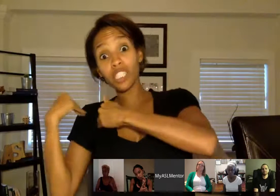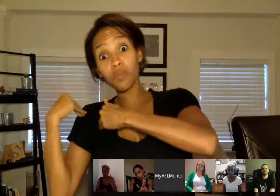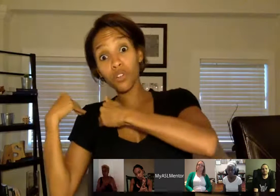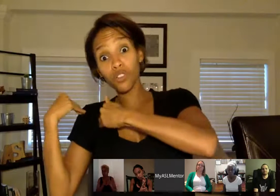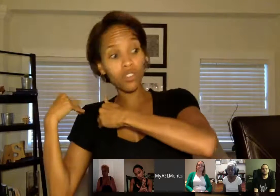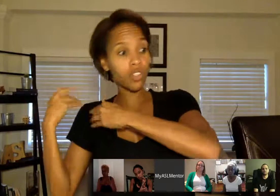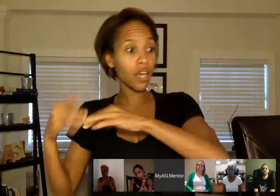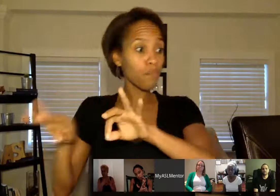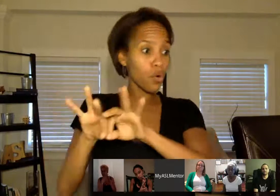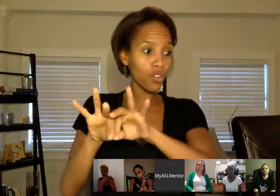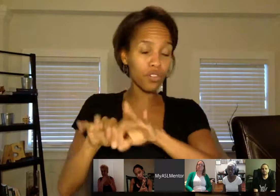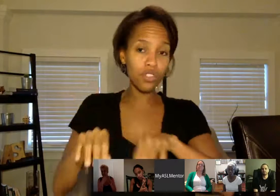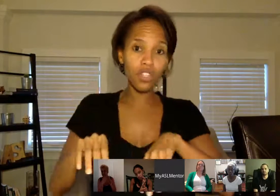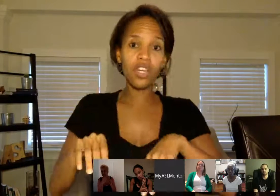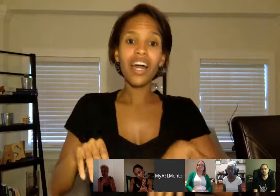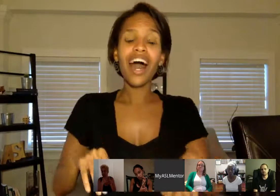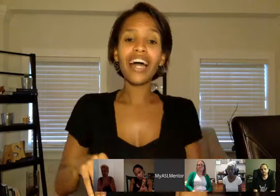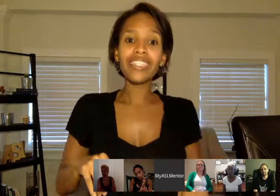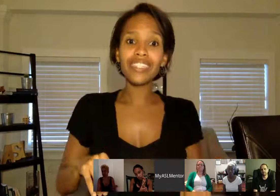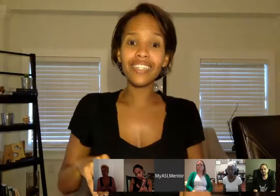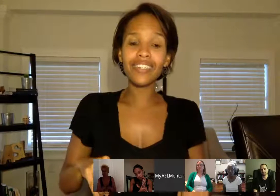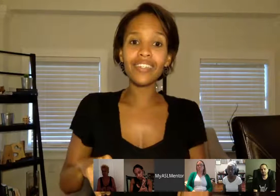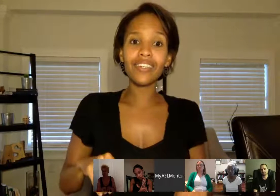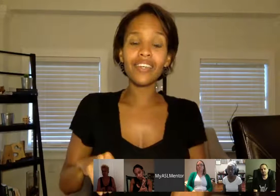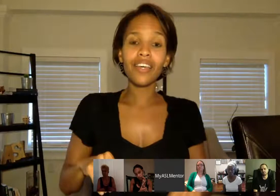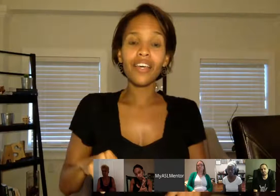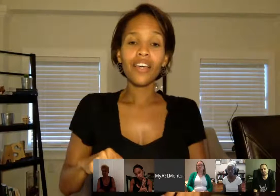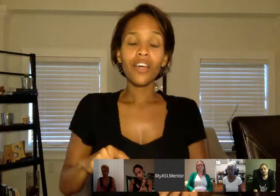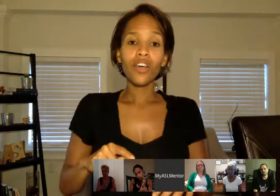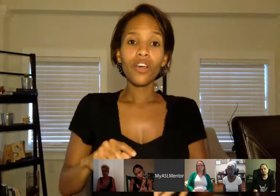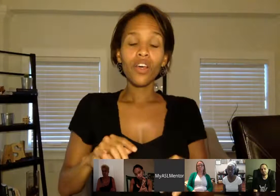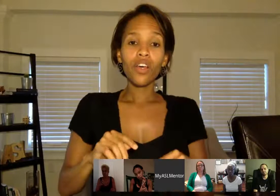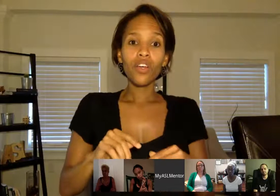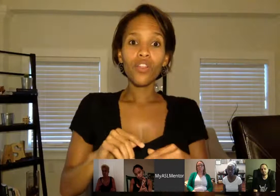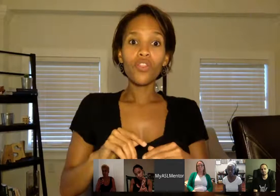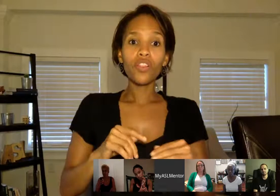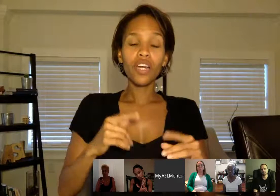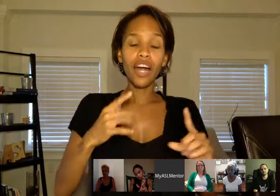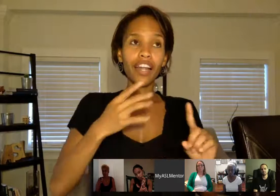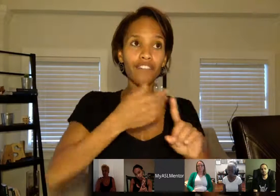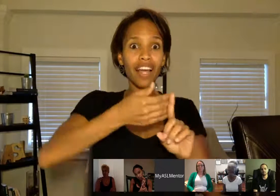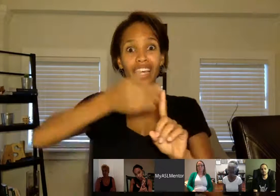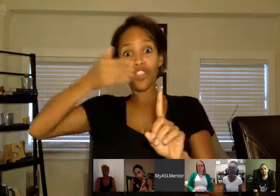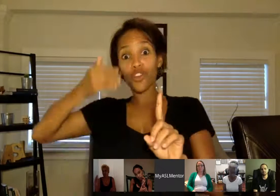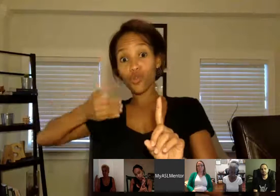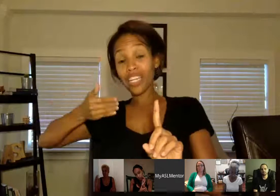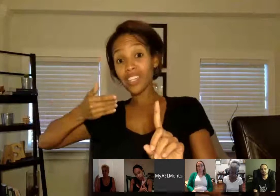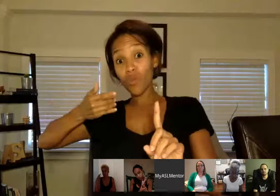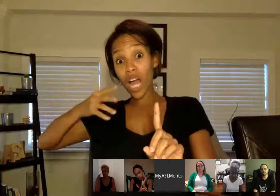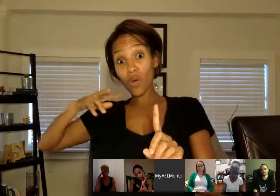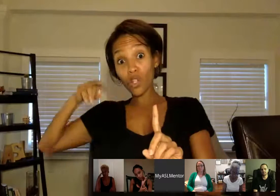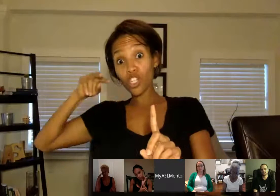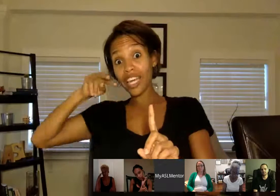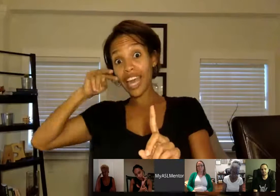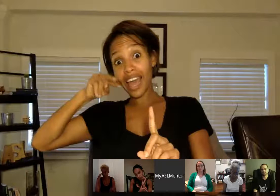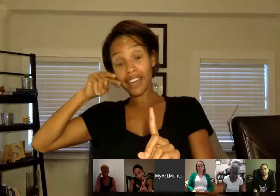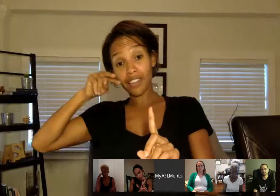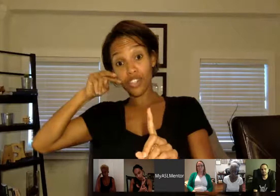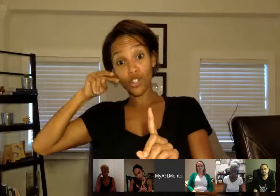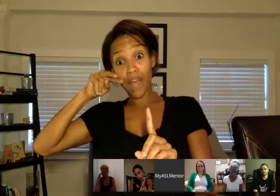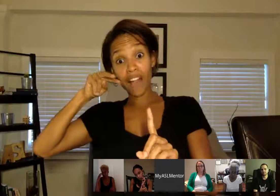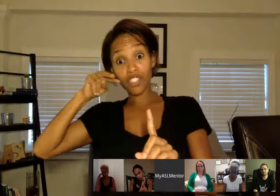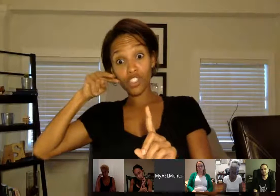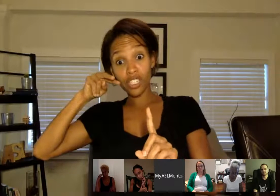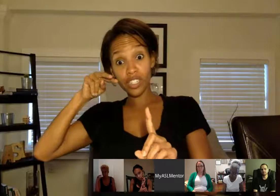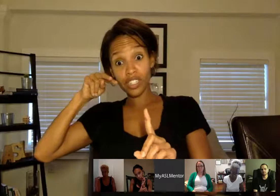responsible, important, I did kind of like the reason why we're looking at